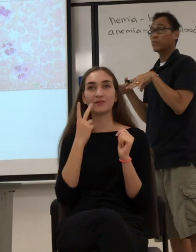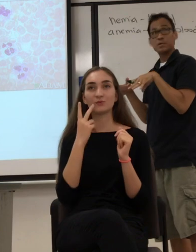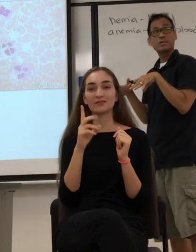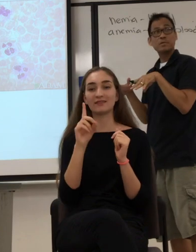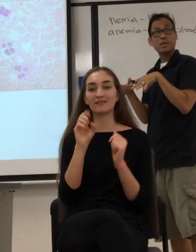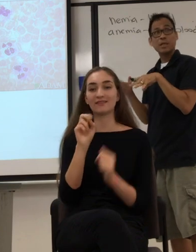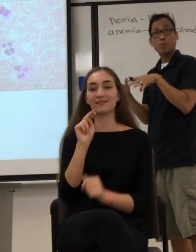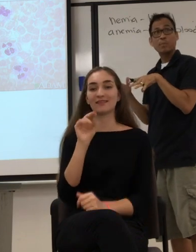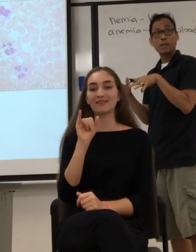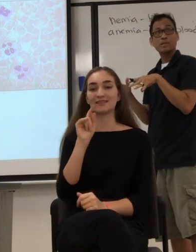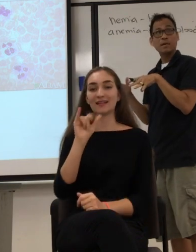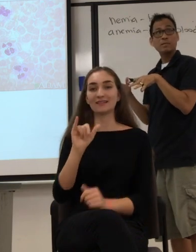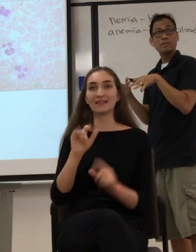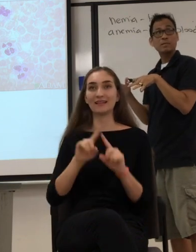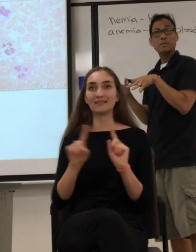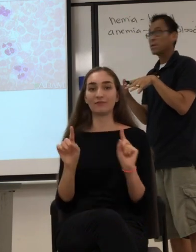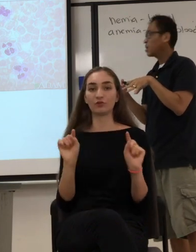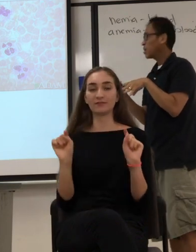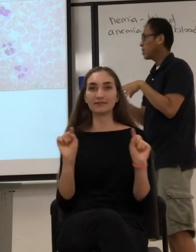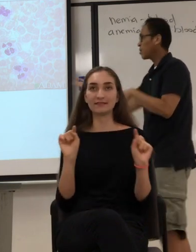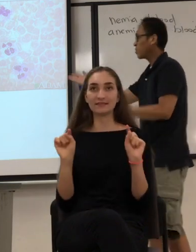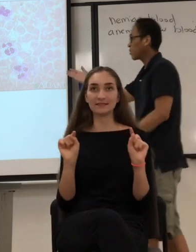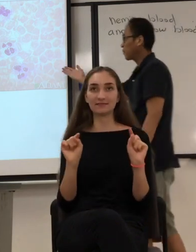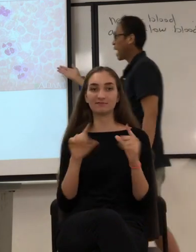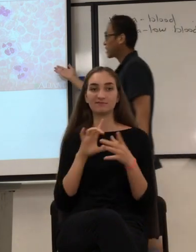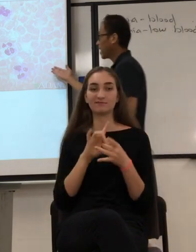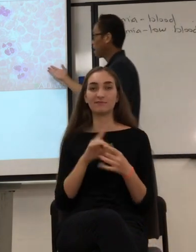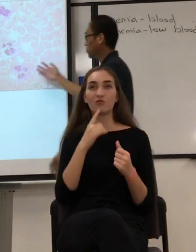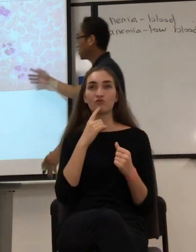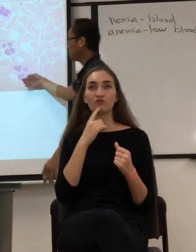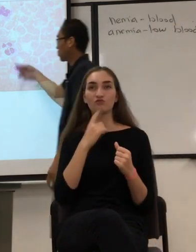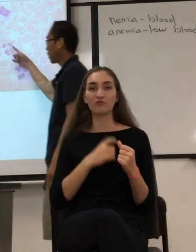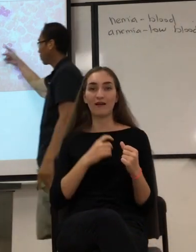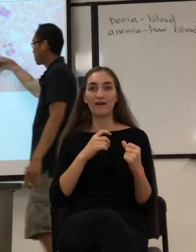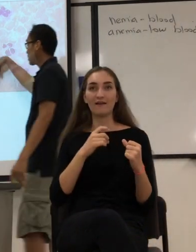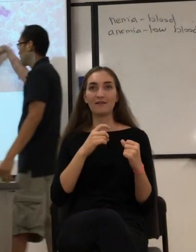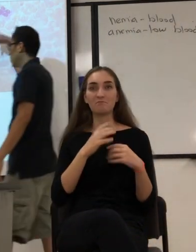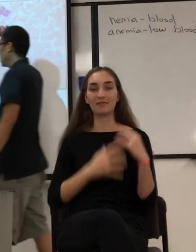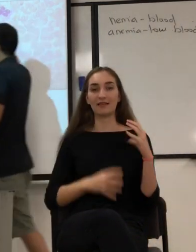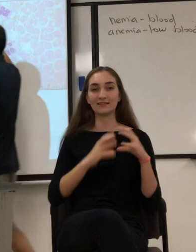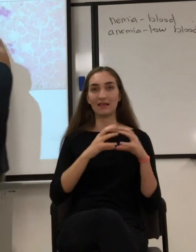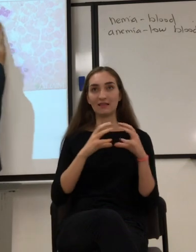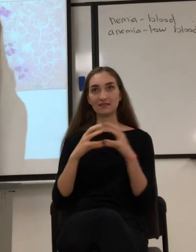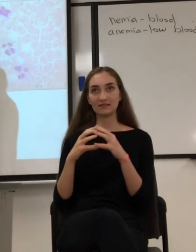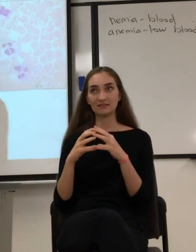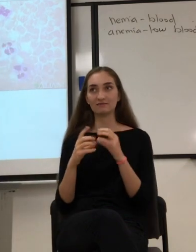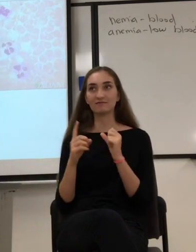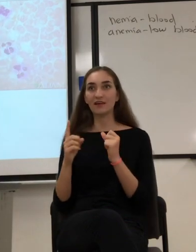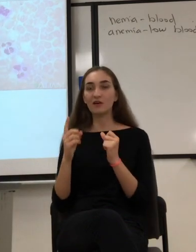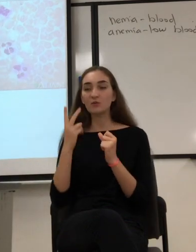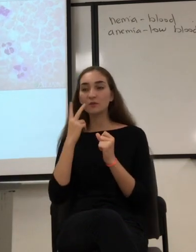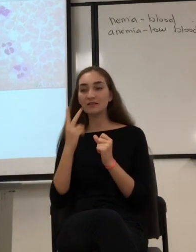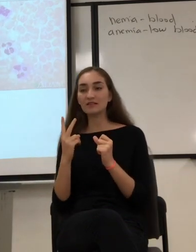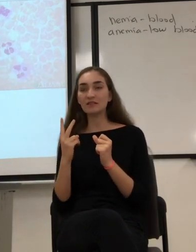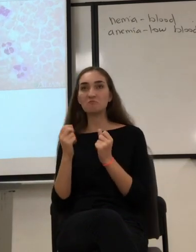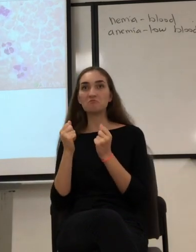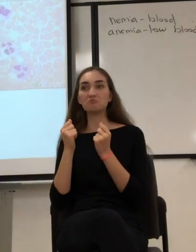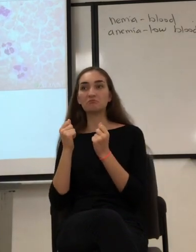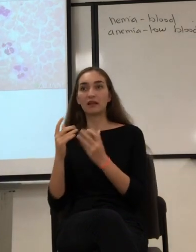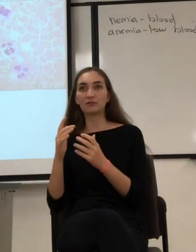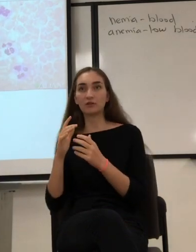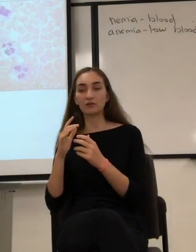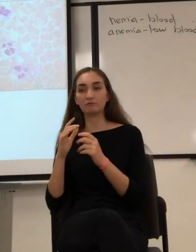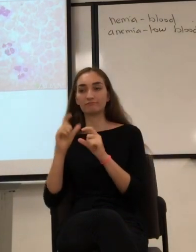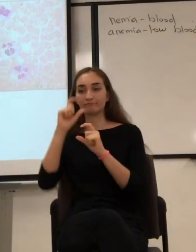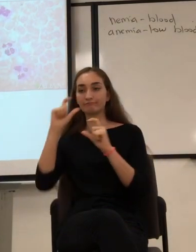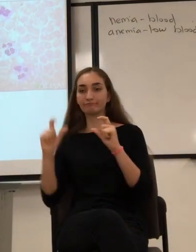density difference in the red blood cells? Here, they're packed tight. You can see some white blood cells there. Here, they're